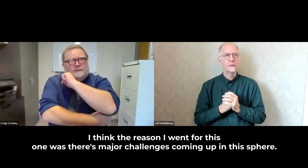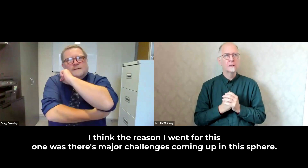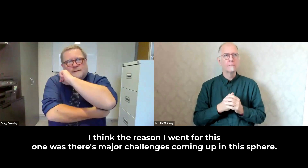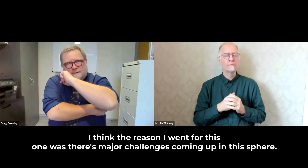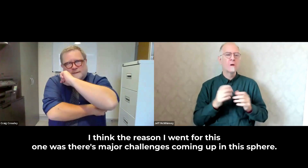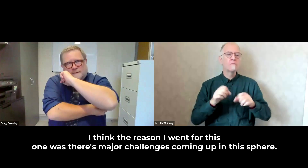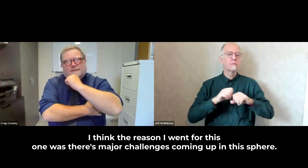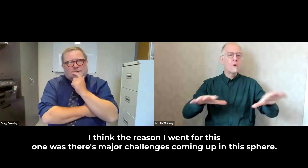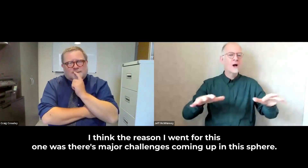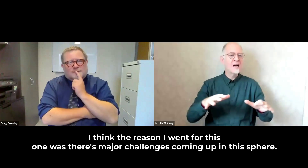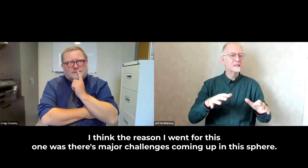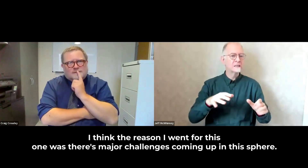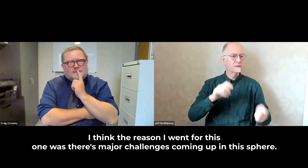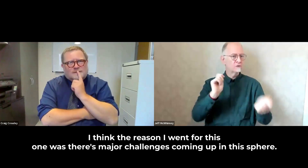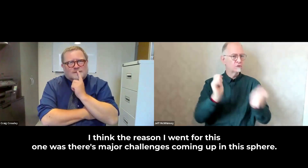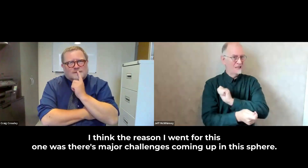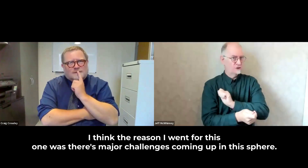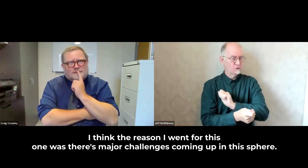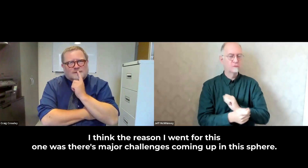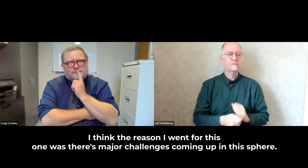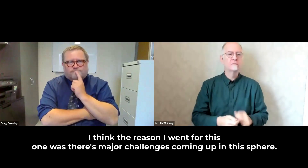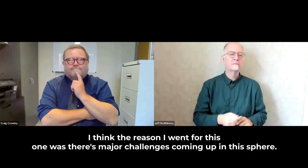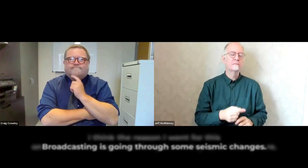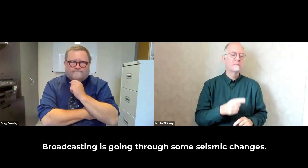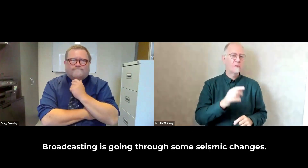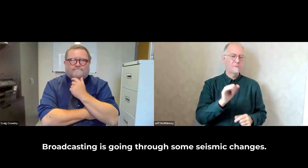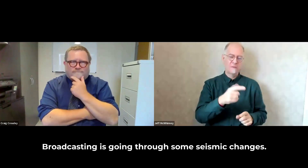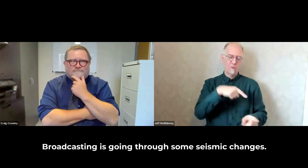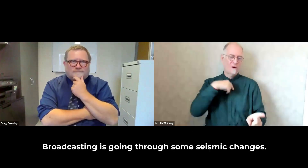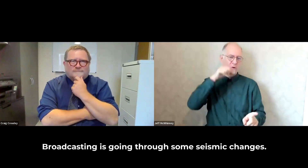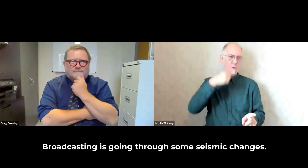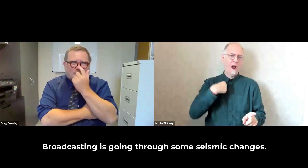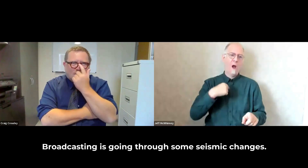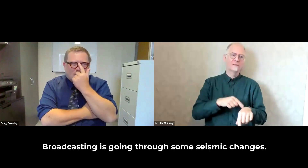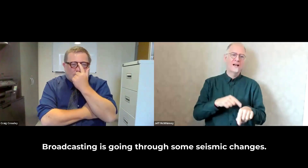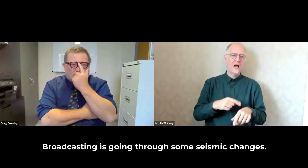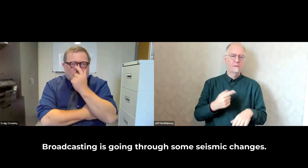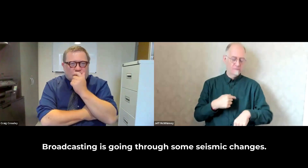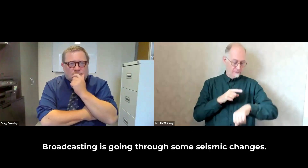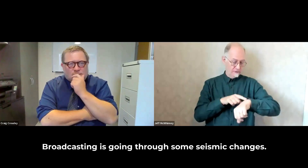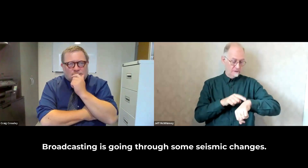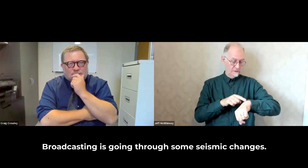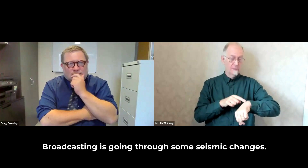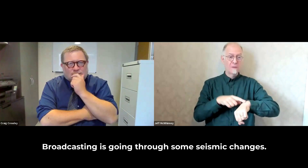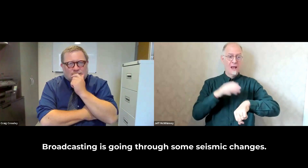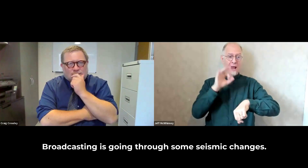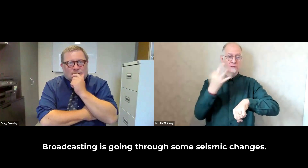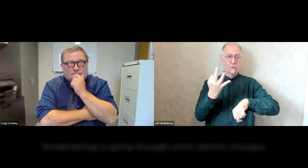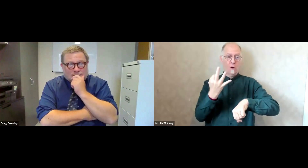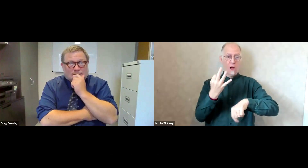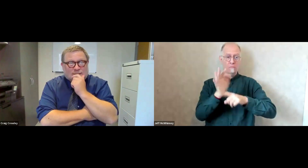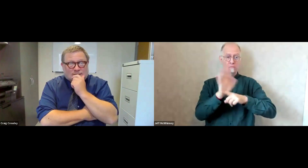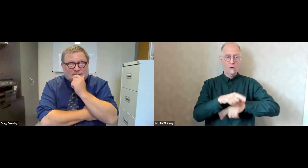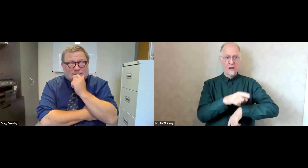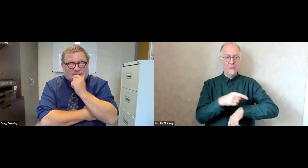there's major challenges coming up in this sphere. Broadcasting is going through some seismic